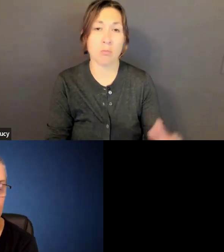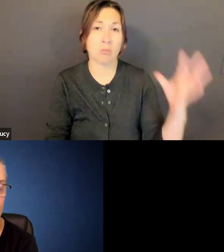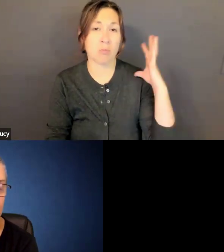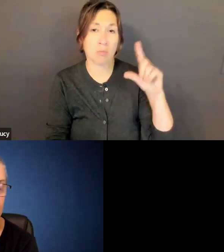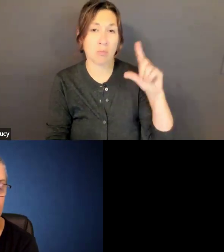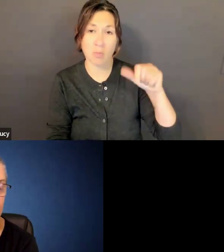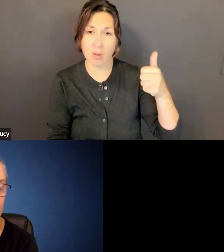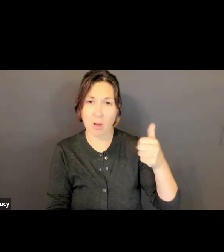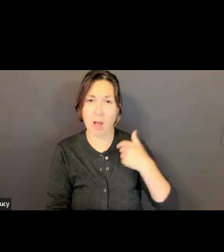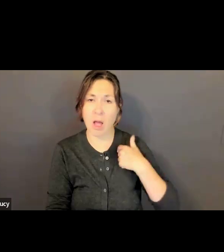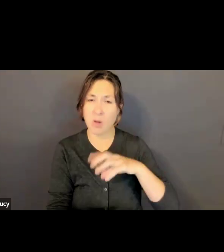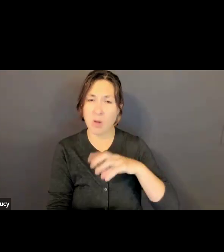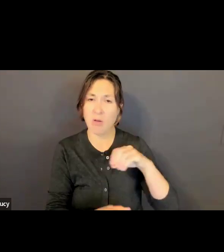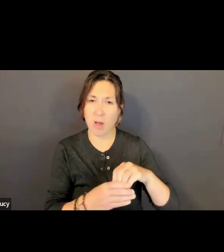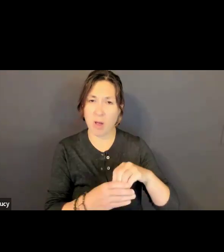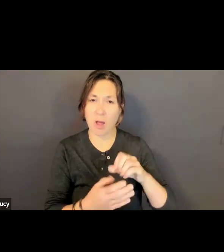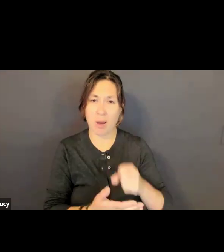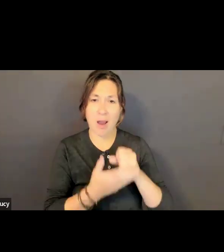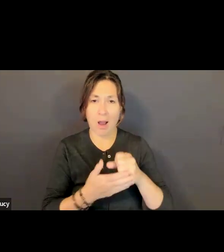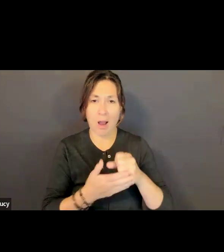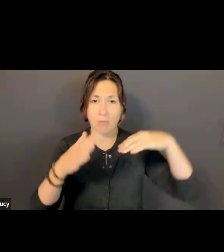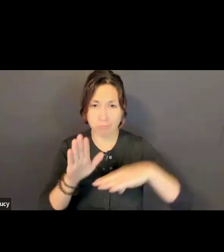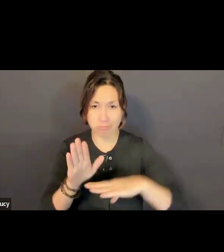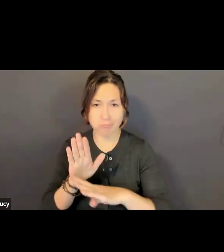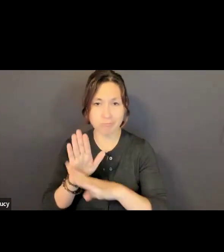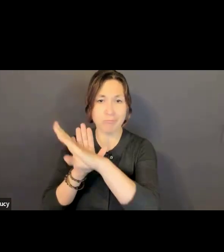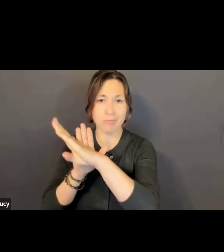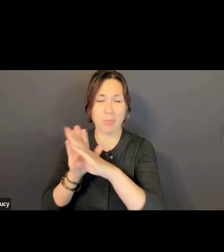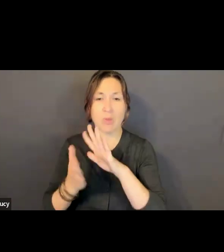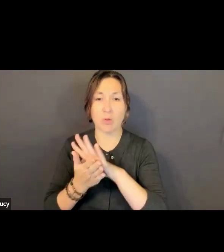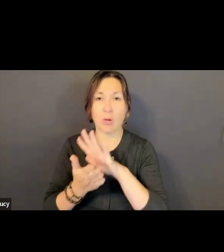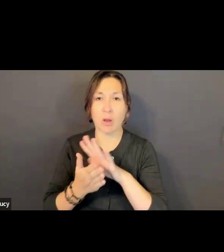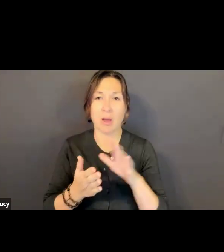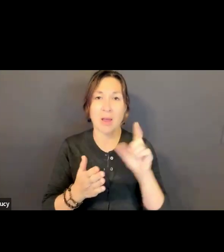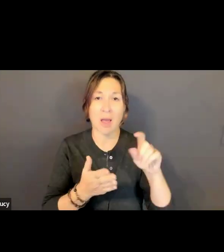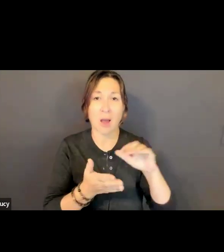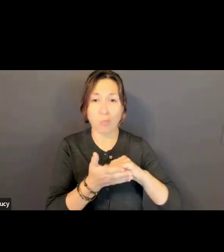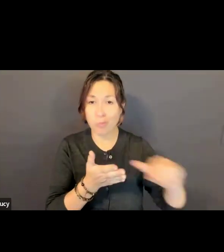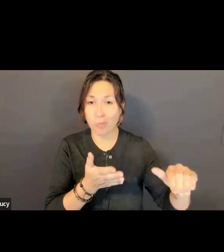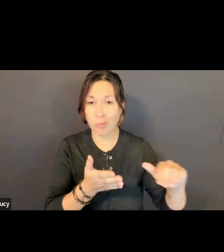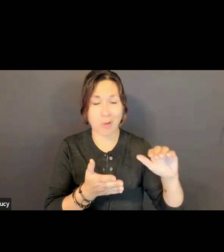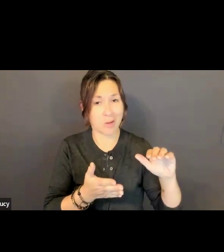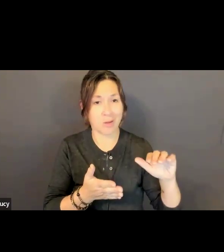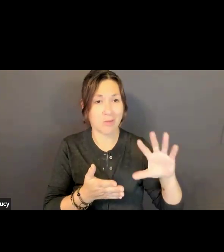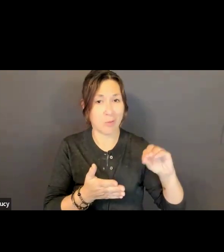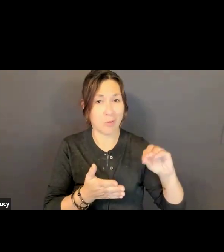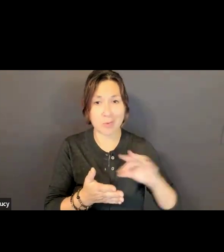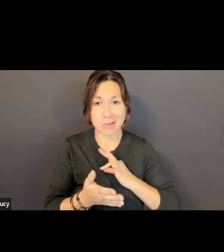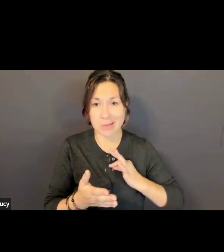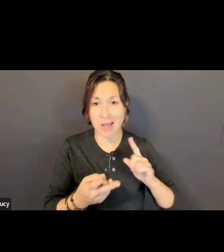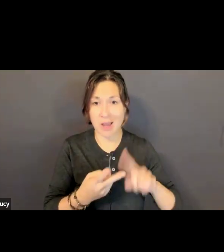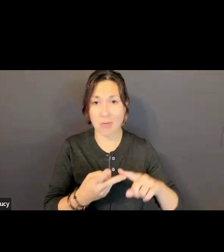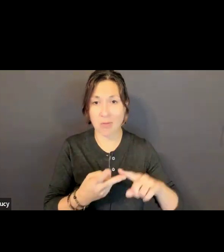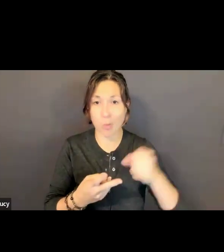2010, where we let go of 50% of our staff. We let go of the principals. We brought in new principals. We brought in new teachers.